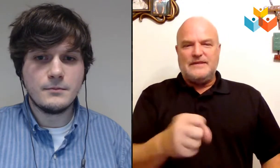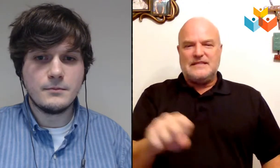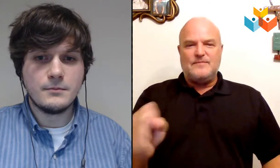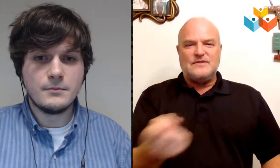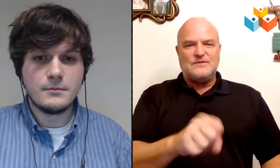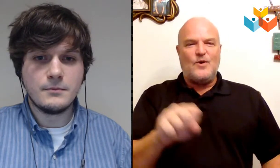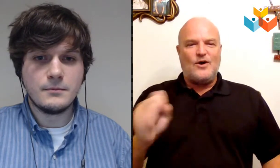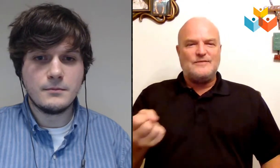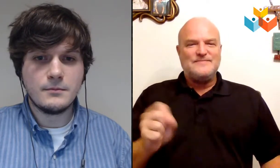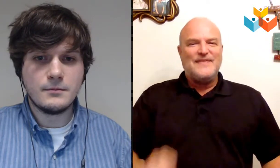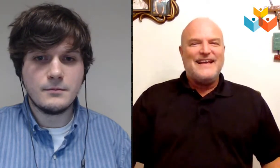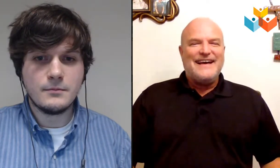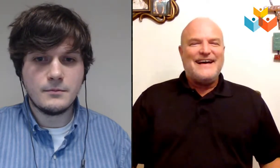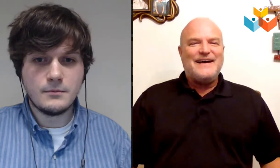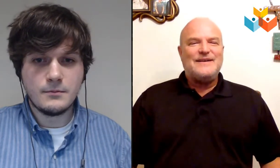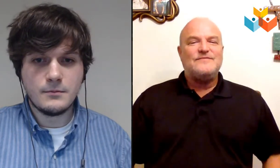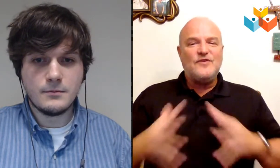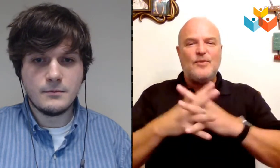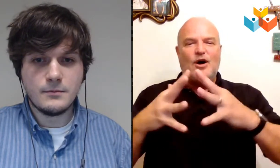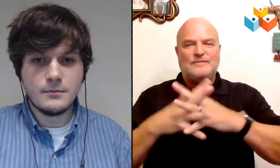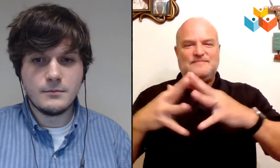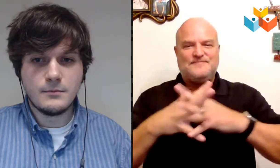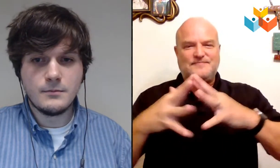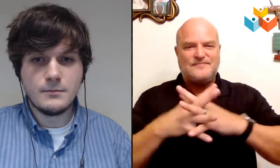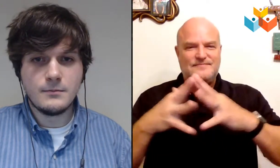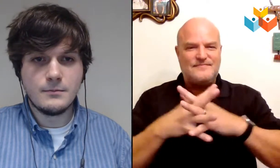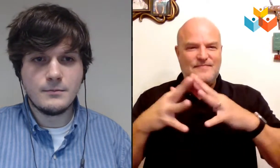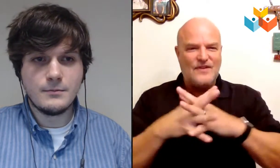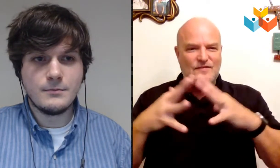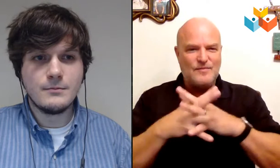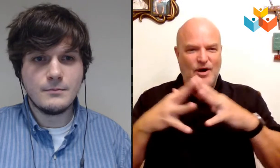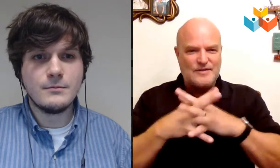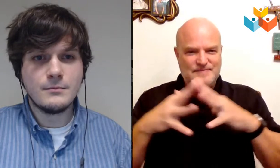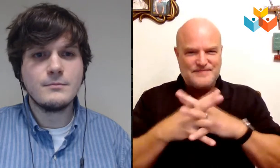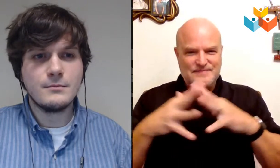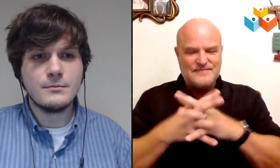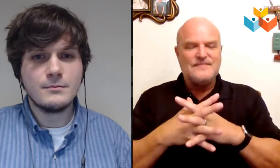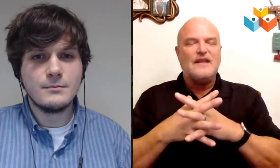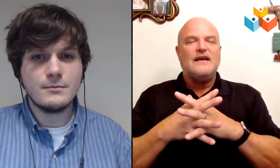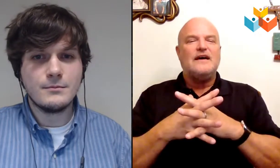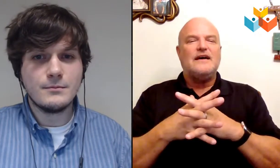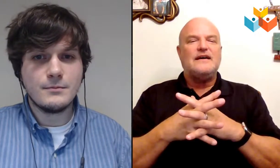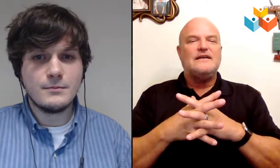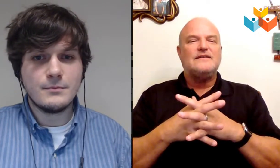pong would be something small. Football. Or